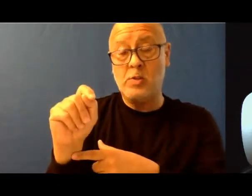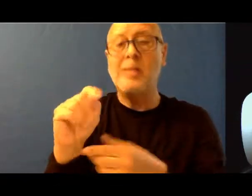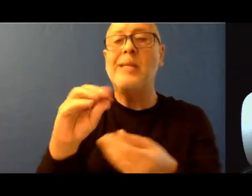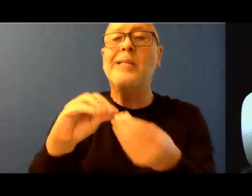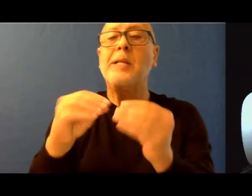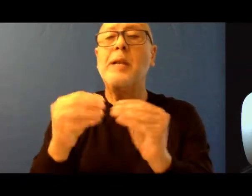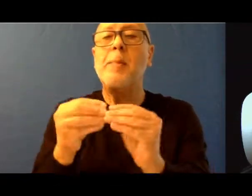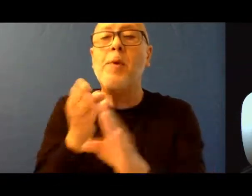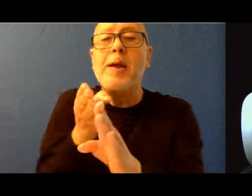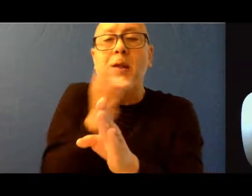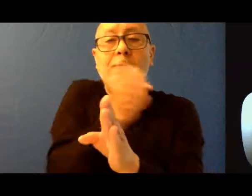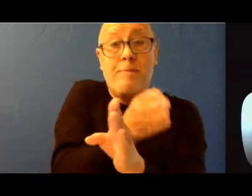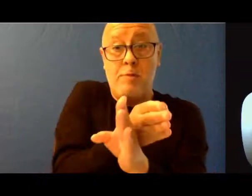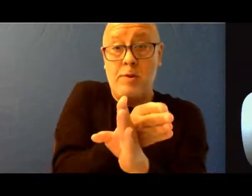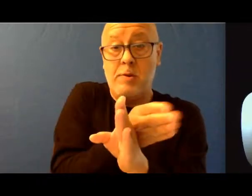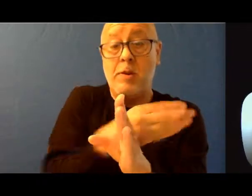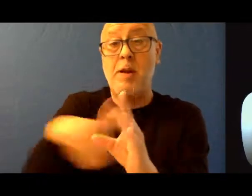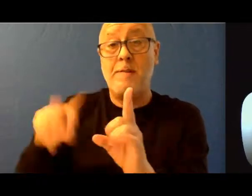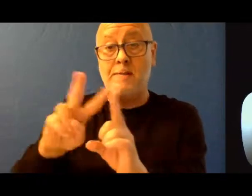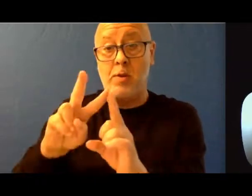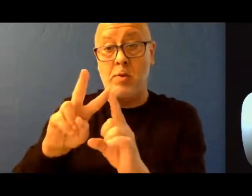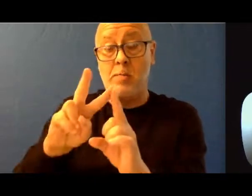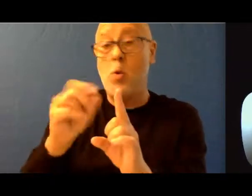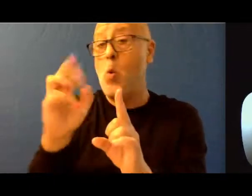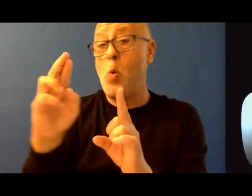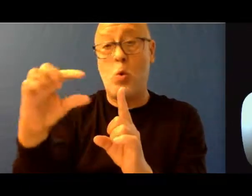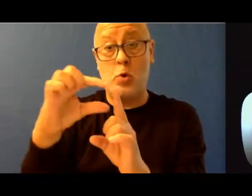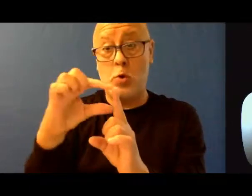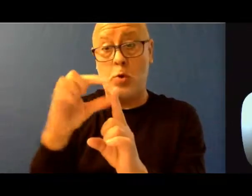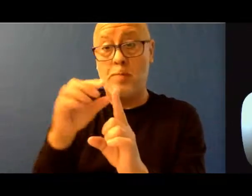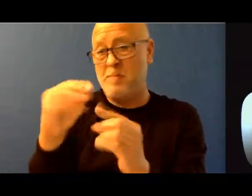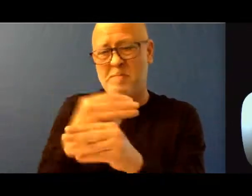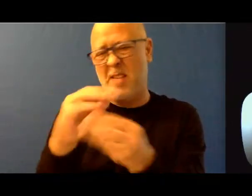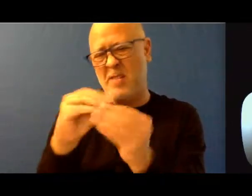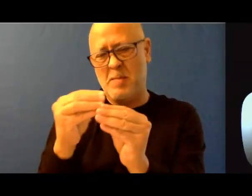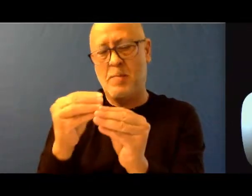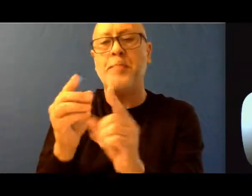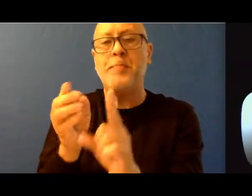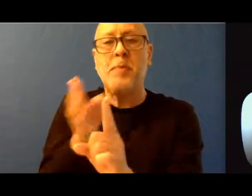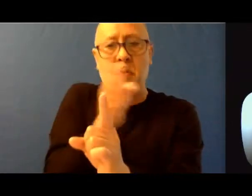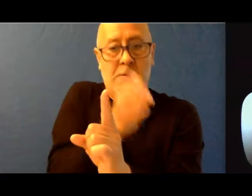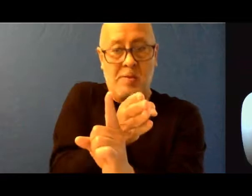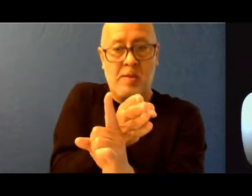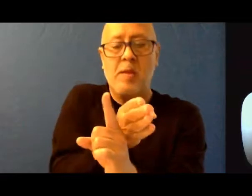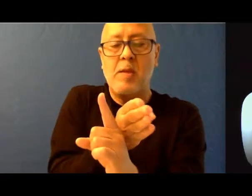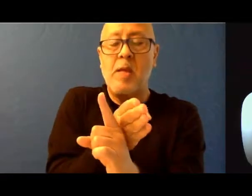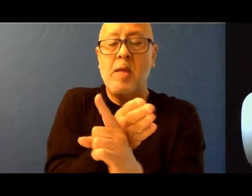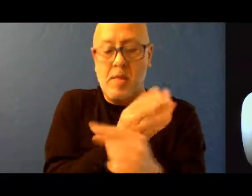variable or a term. So the number